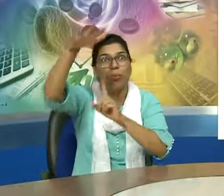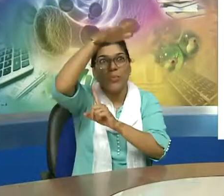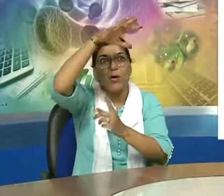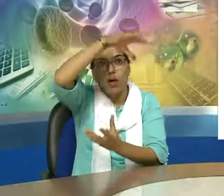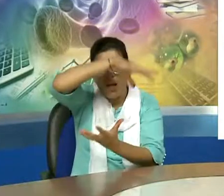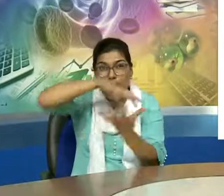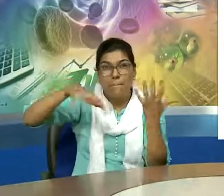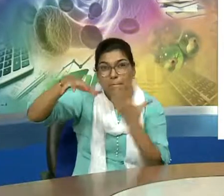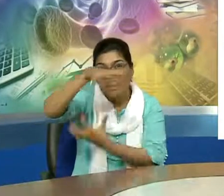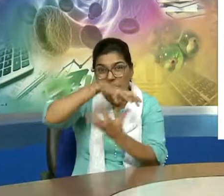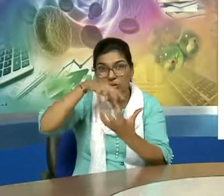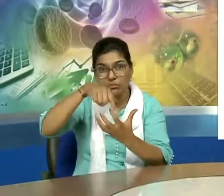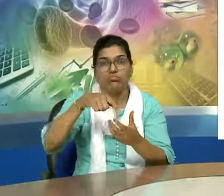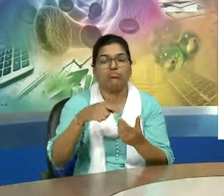are washed into water bodies,